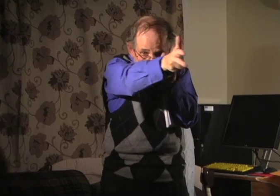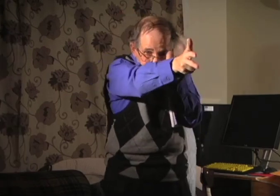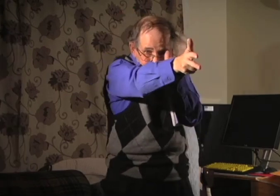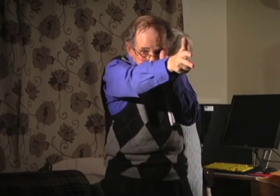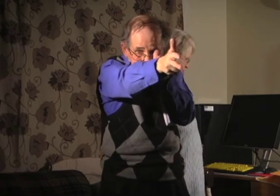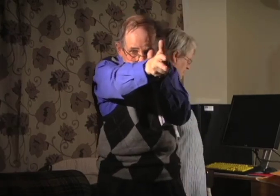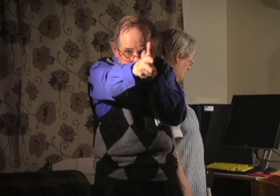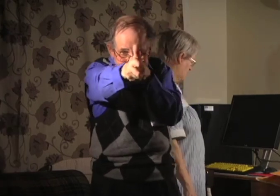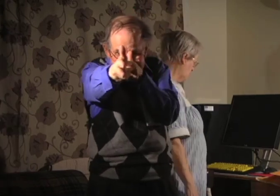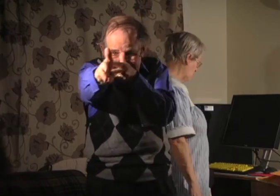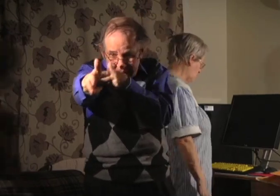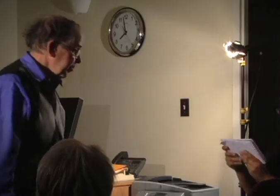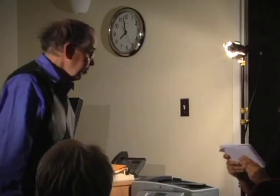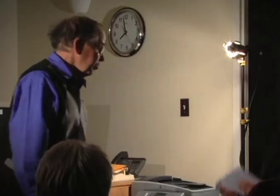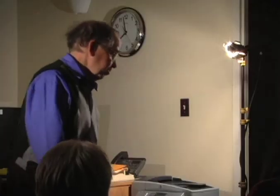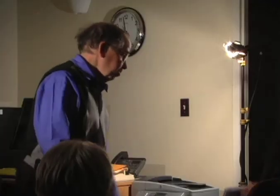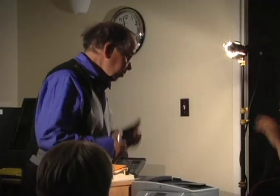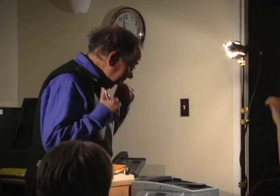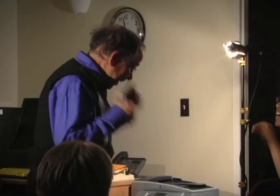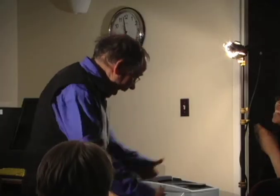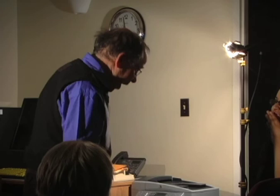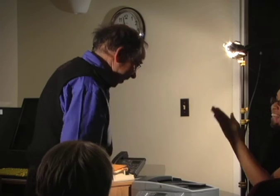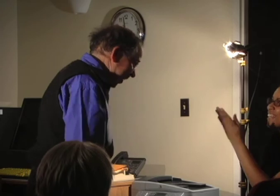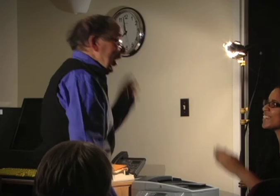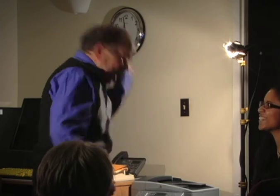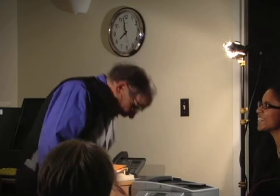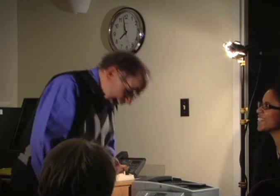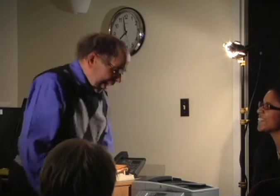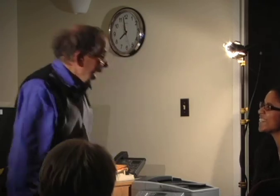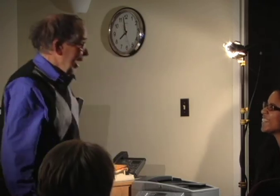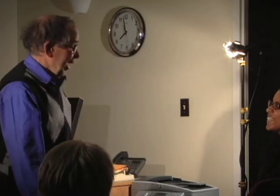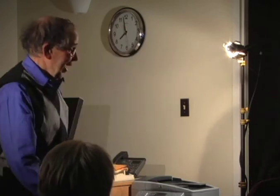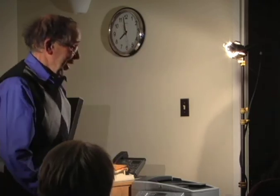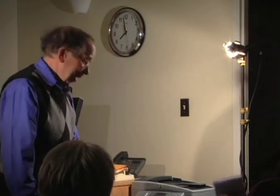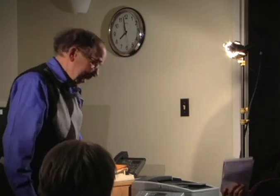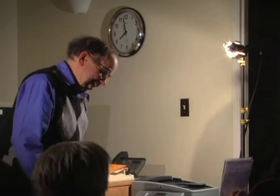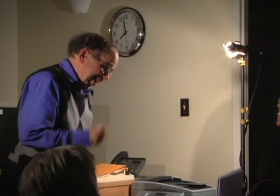notepad. By the end of our interview, that barrier was broken, and it would surprise you the things that I learned from